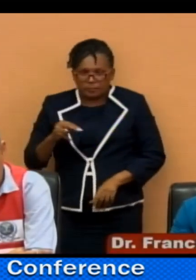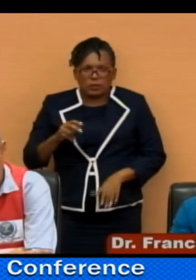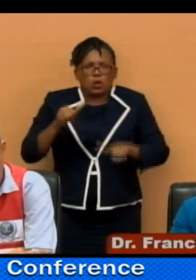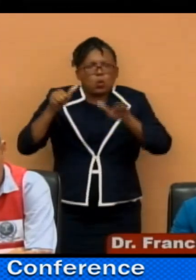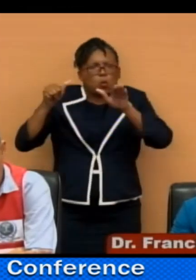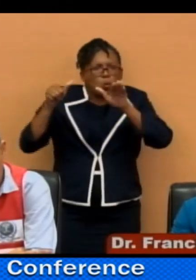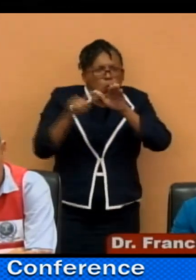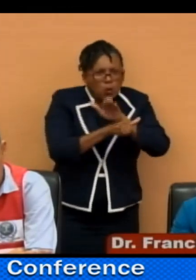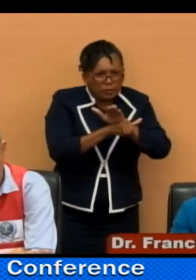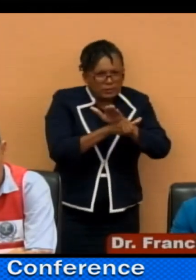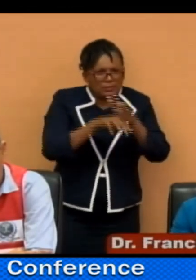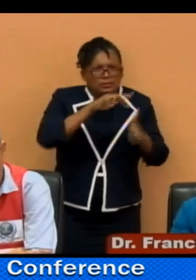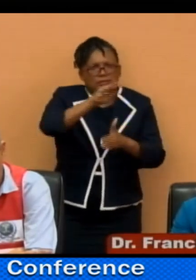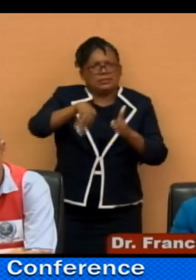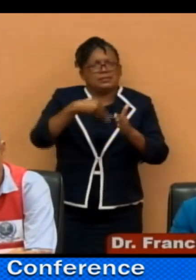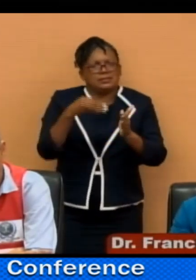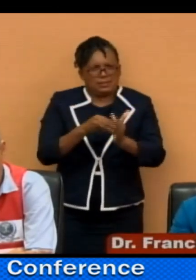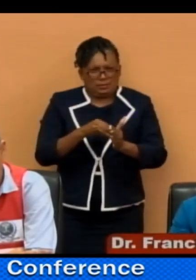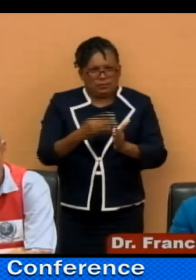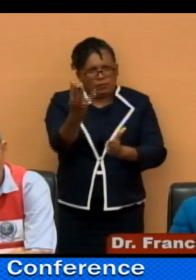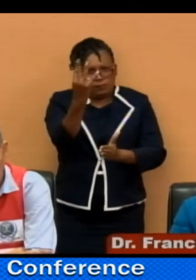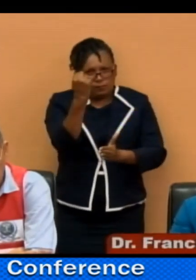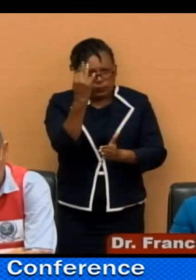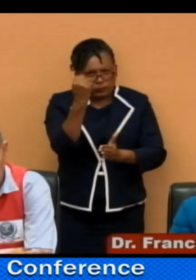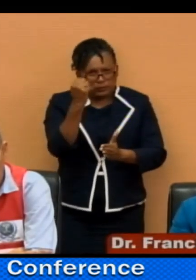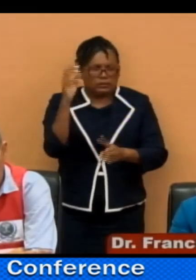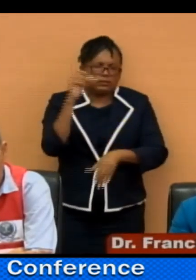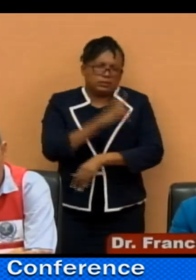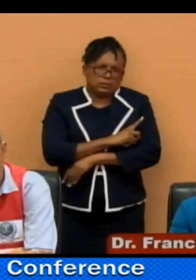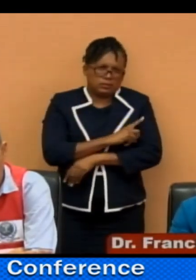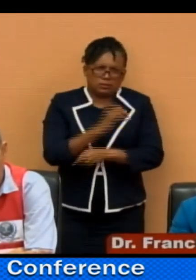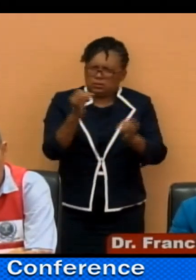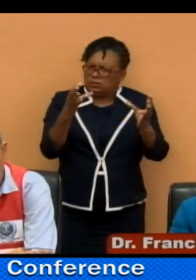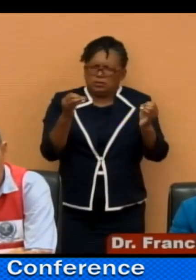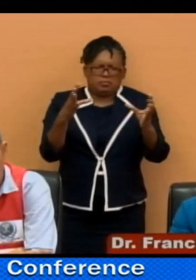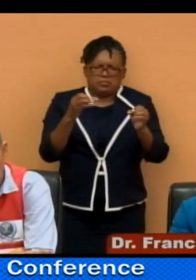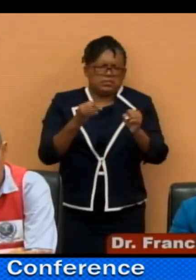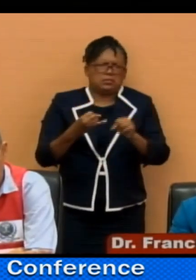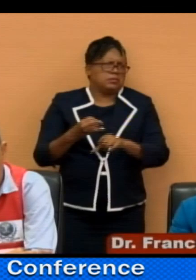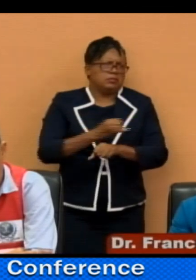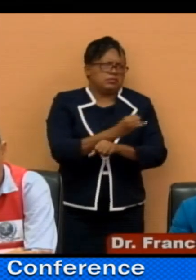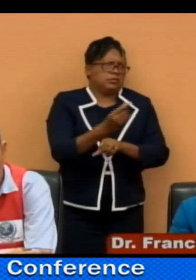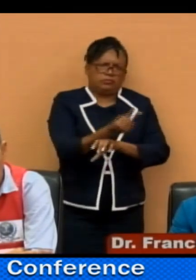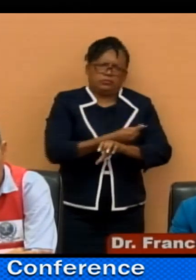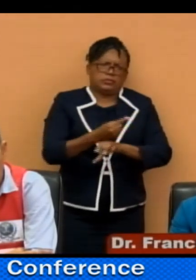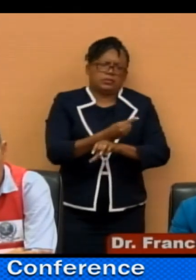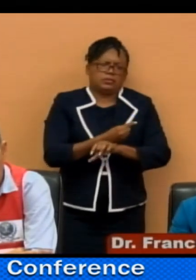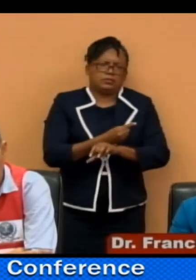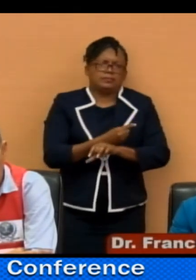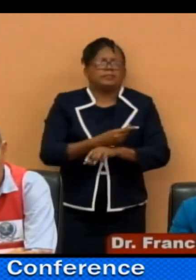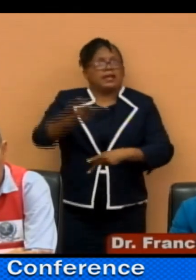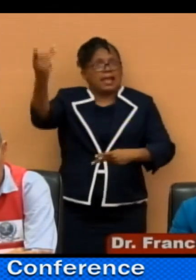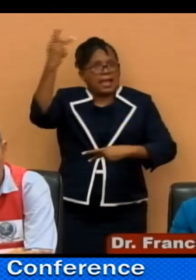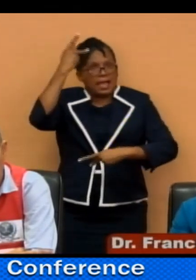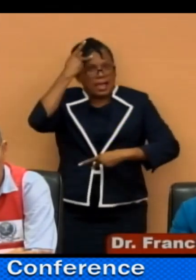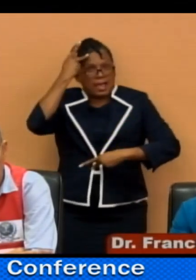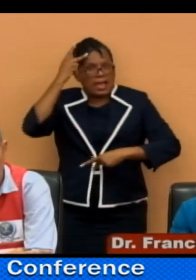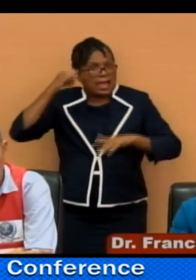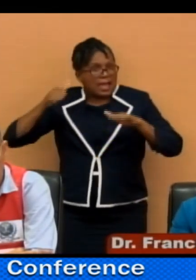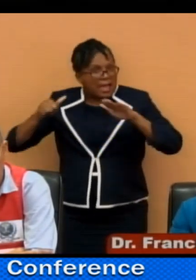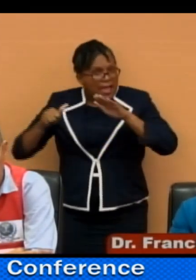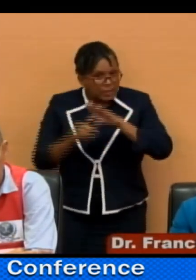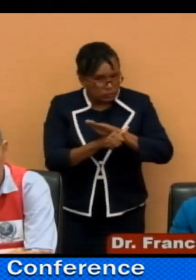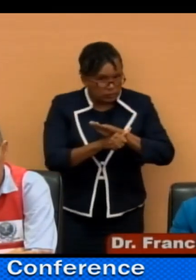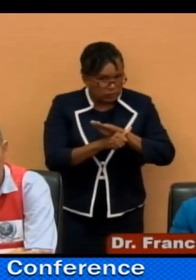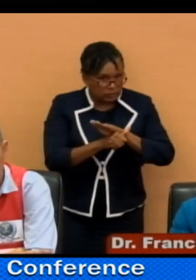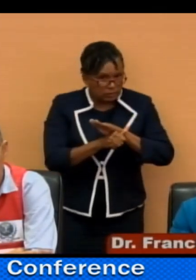for that. We have a number of them across Grenada for doing something like that. Isolation is used when someone is now